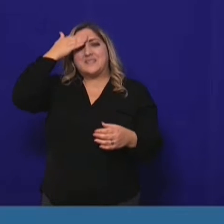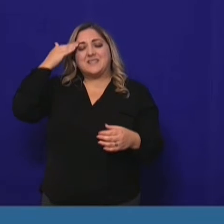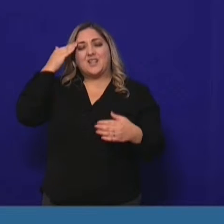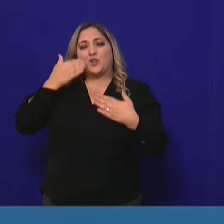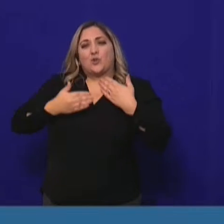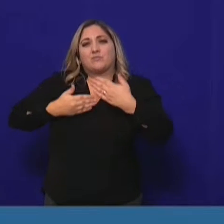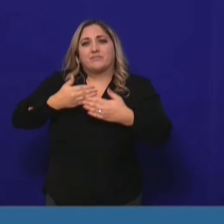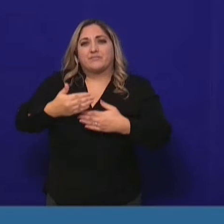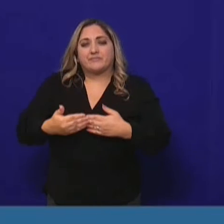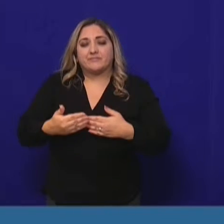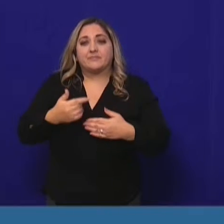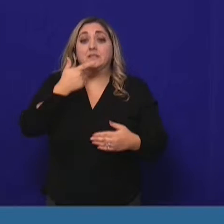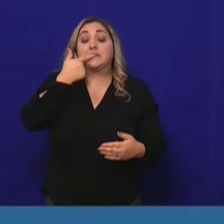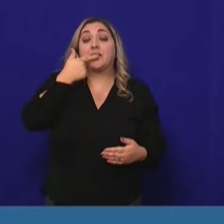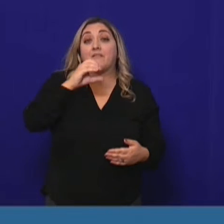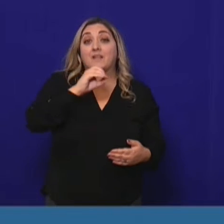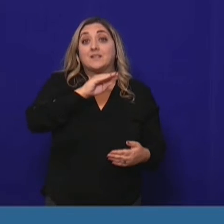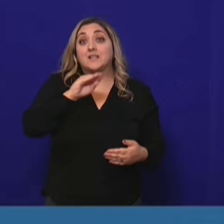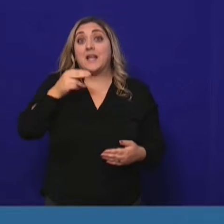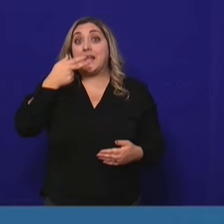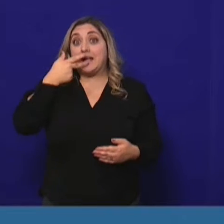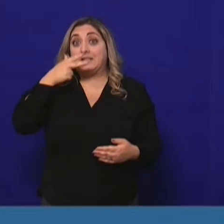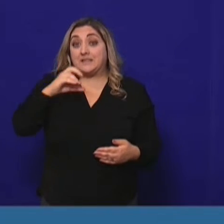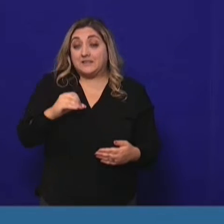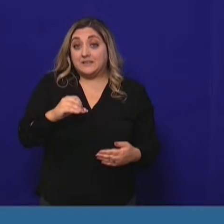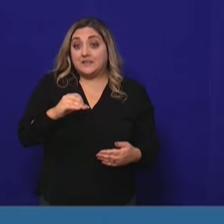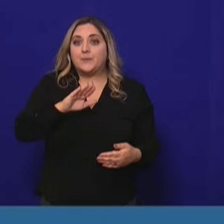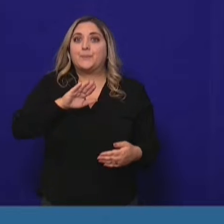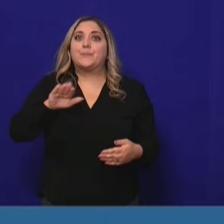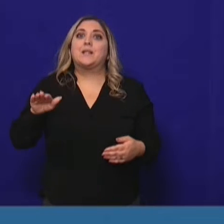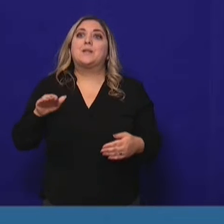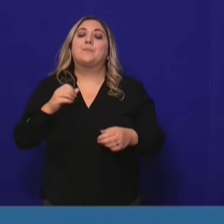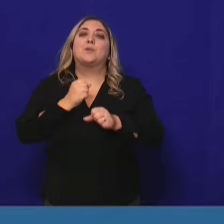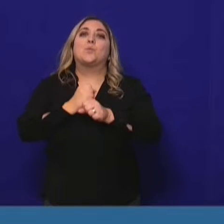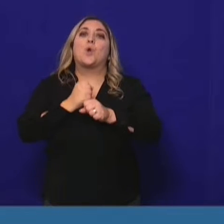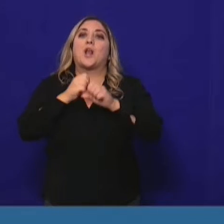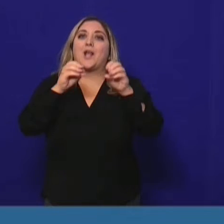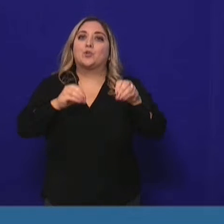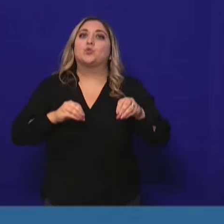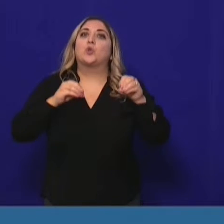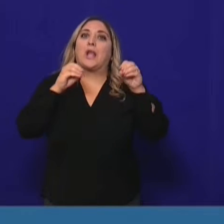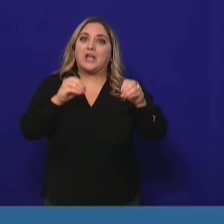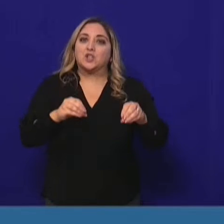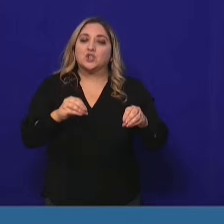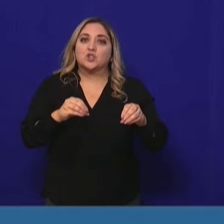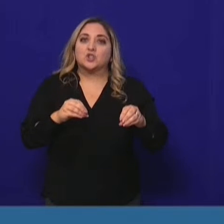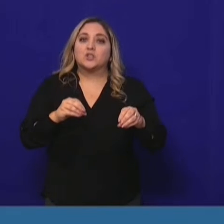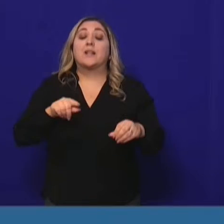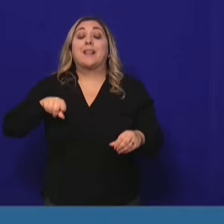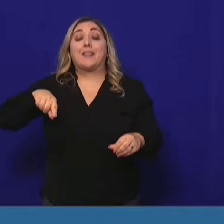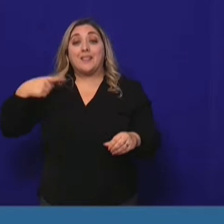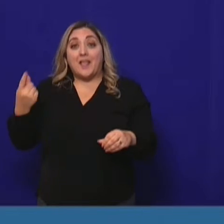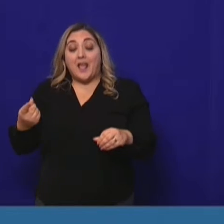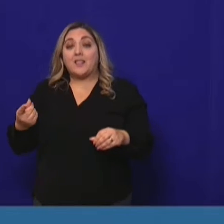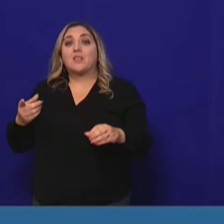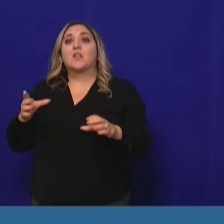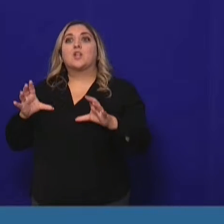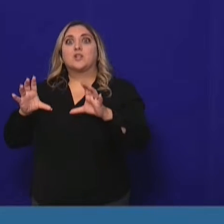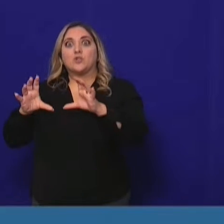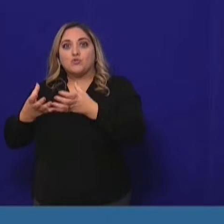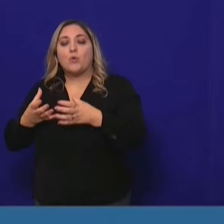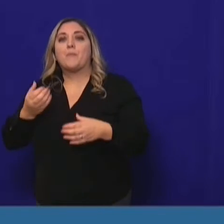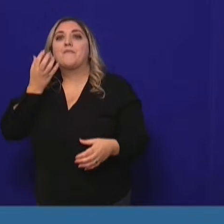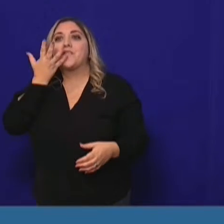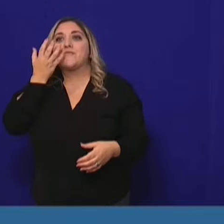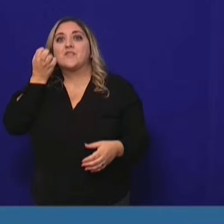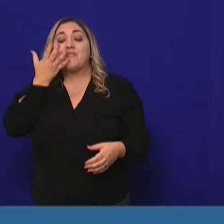illnesses, people between 70 and 80 years of age, staff in schools and childcare centres, and eventually people who are